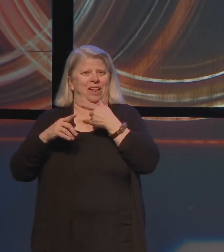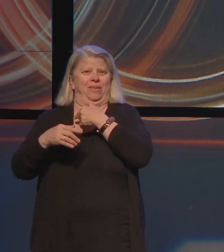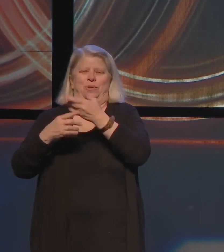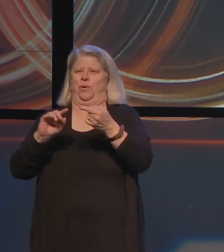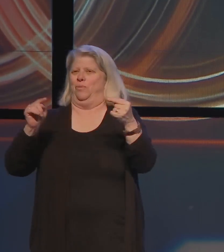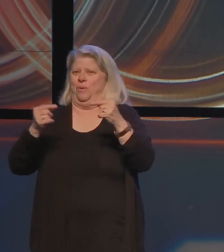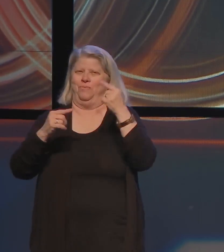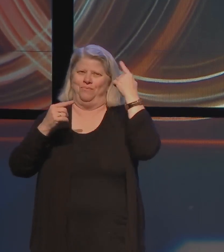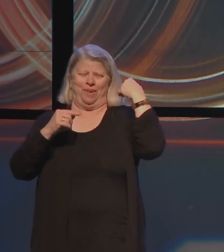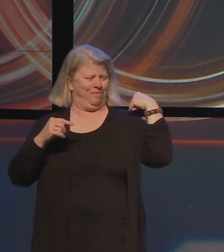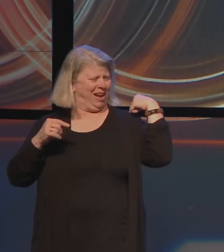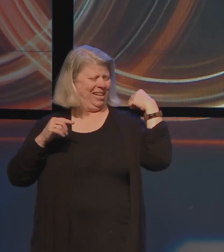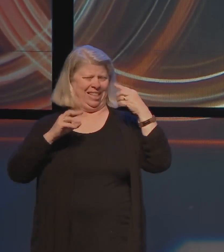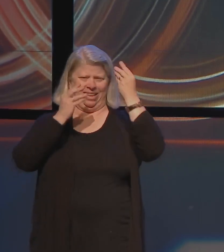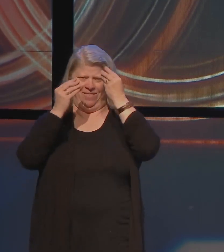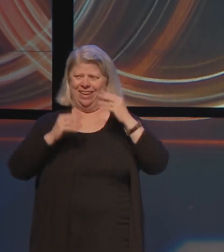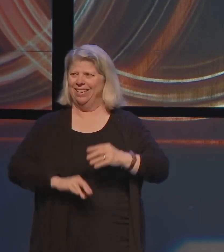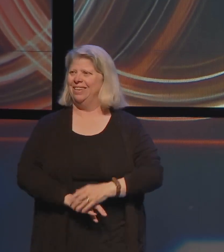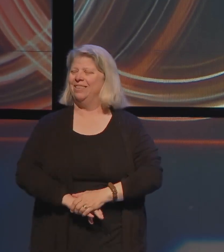my back thinking about it now,